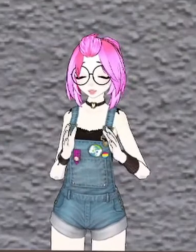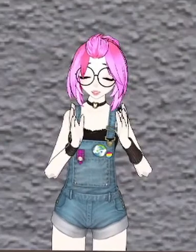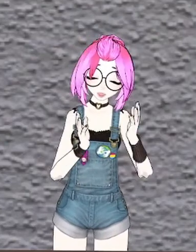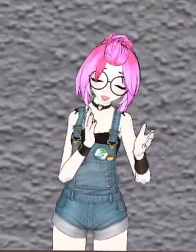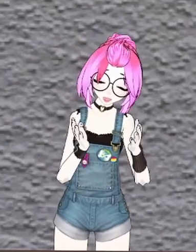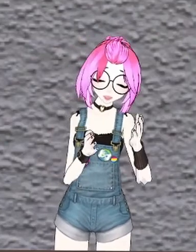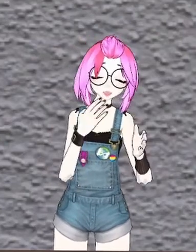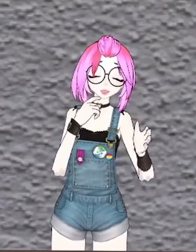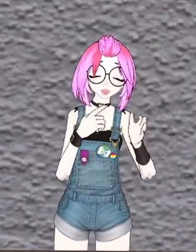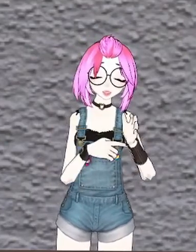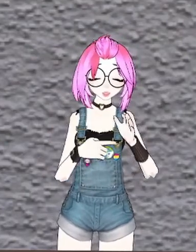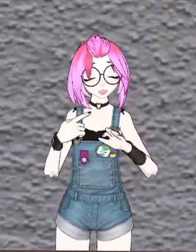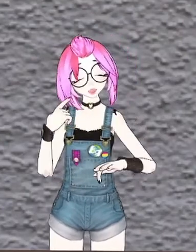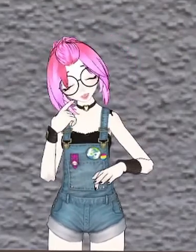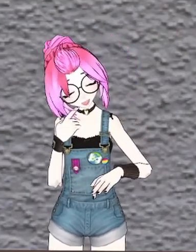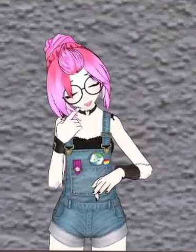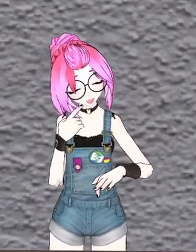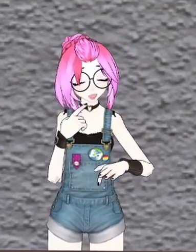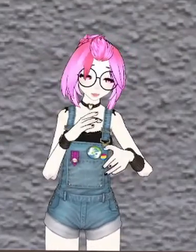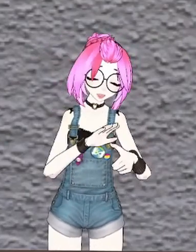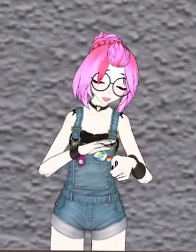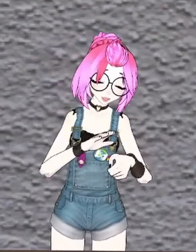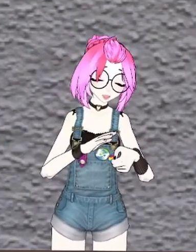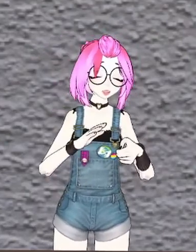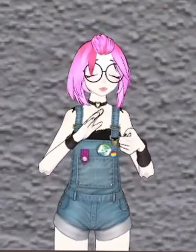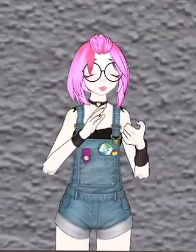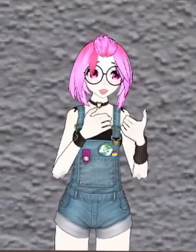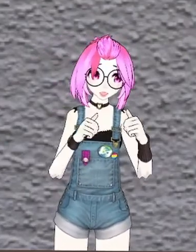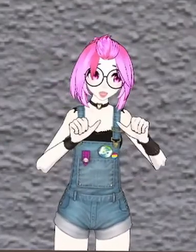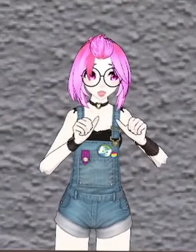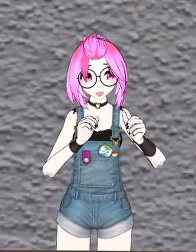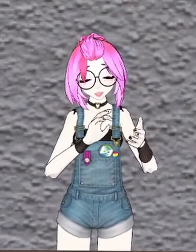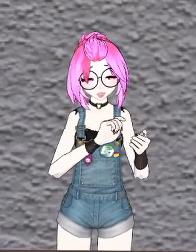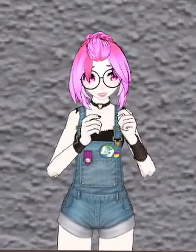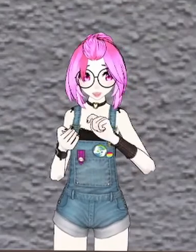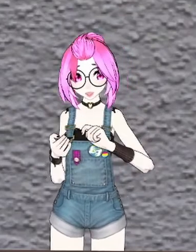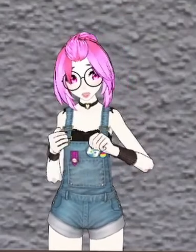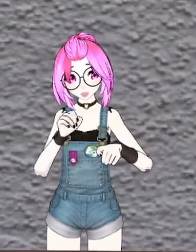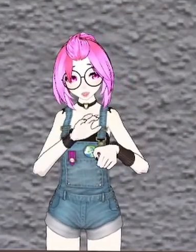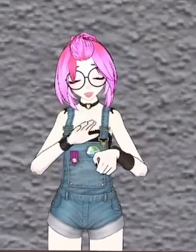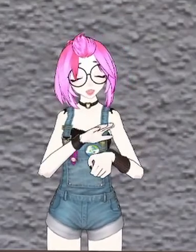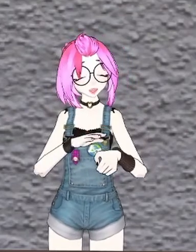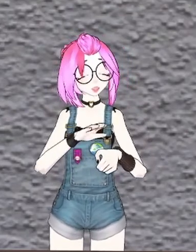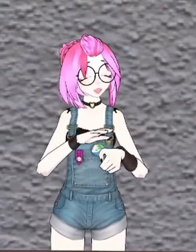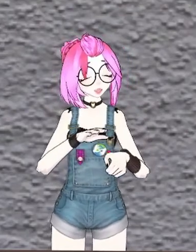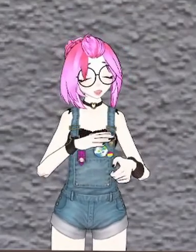So if you're talking with somebody and you notice that they're using dialects of certain areas, maybe try and shift yourself to move to that area's